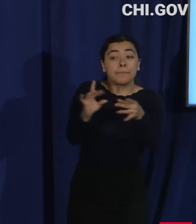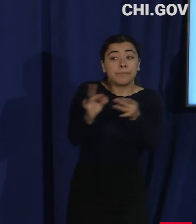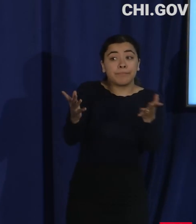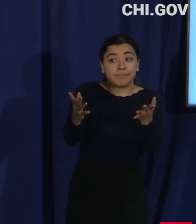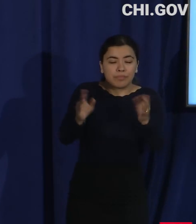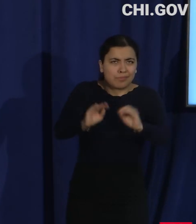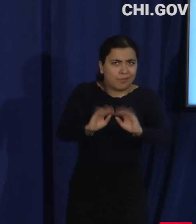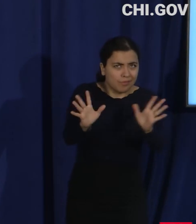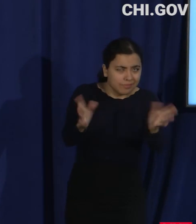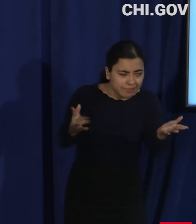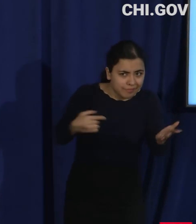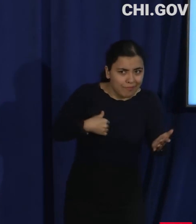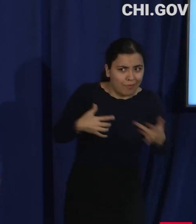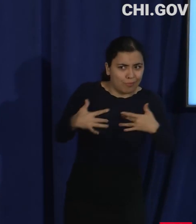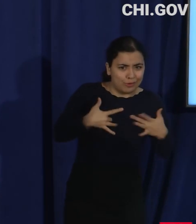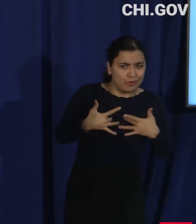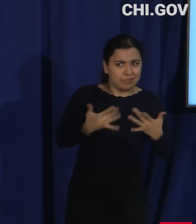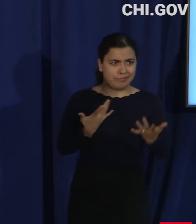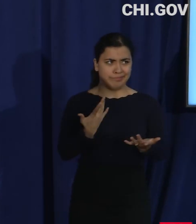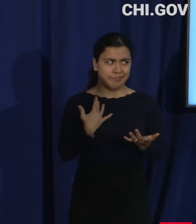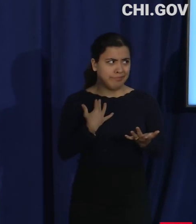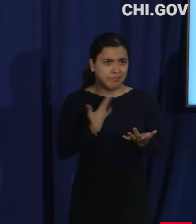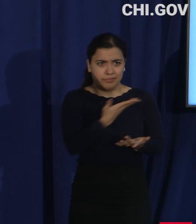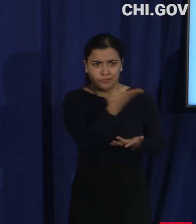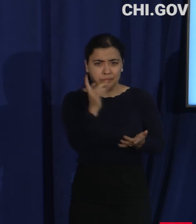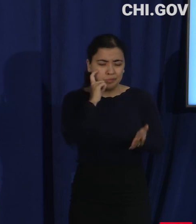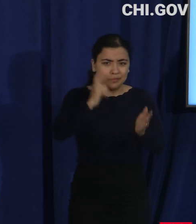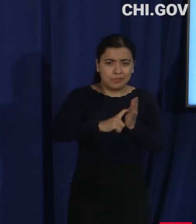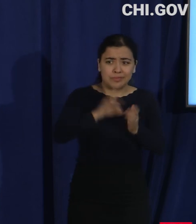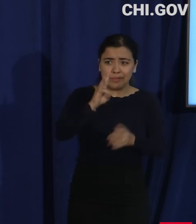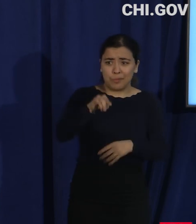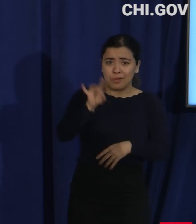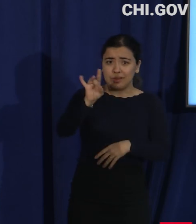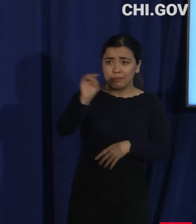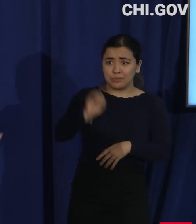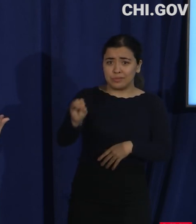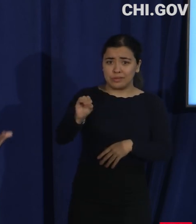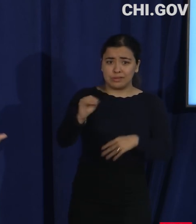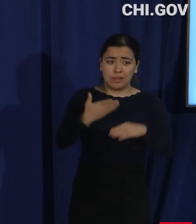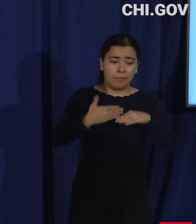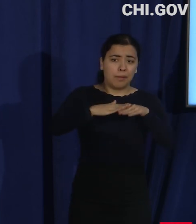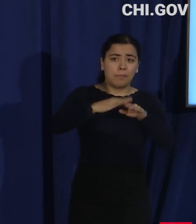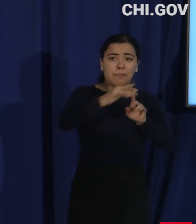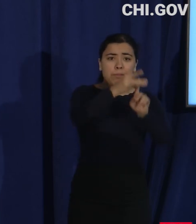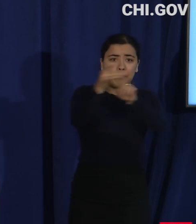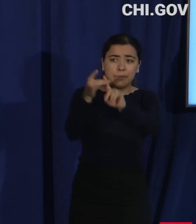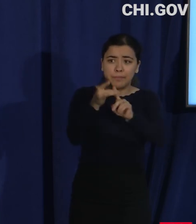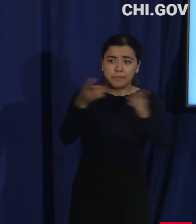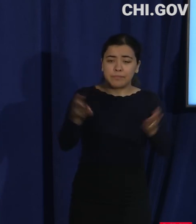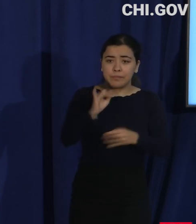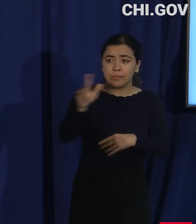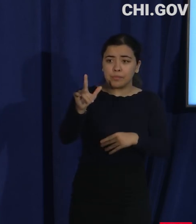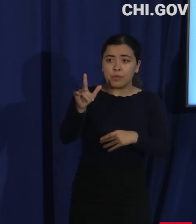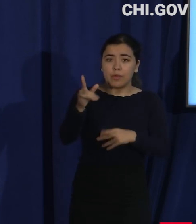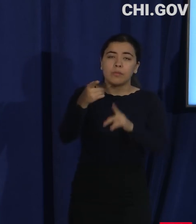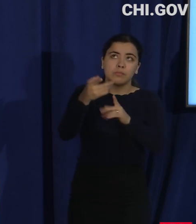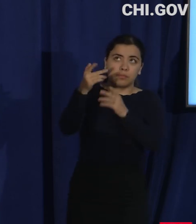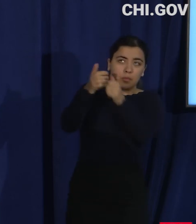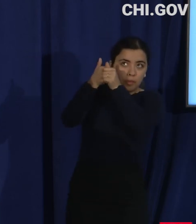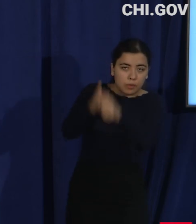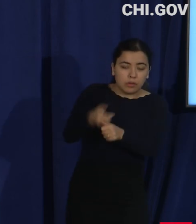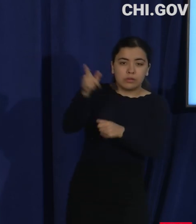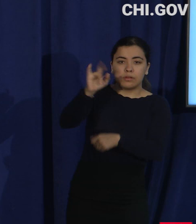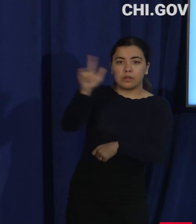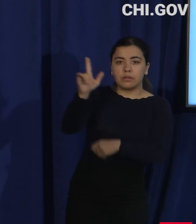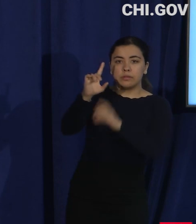I'm concerned. We're at a 7.8% positivity right now per the Illinois Department of Public Health website, but